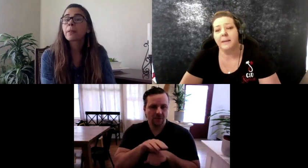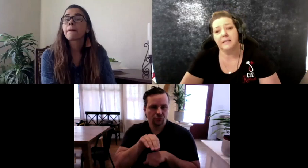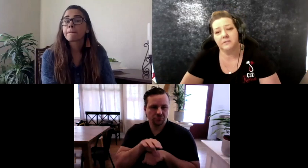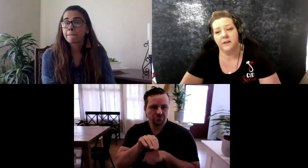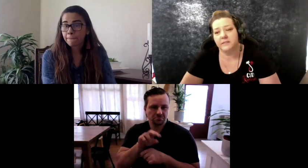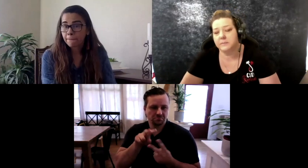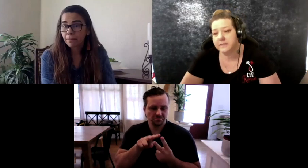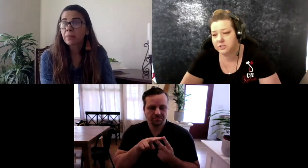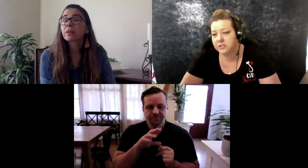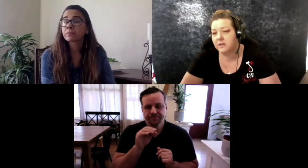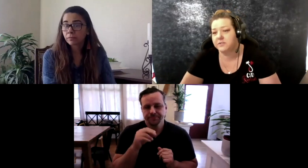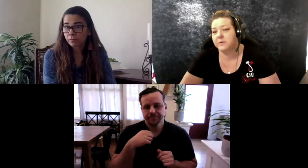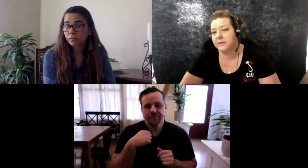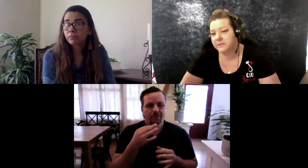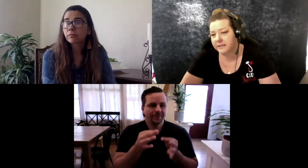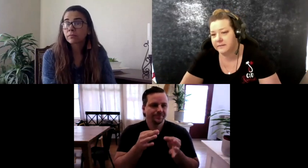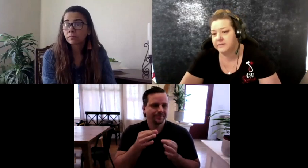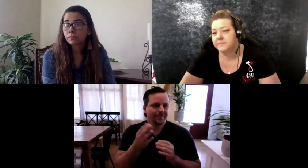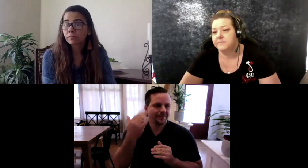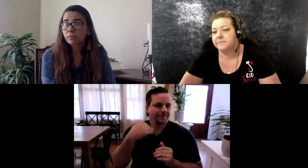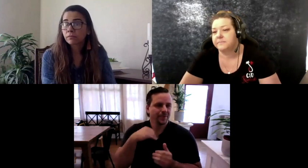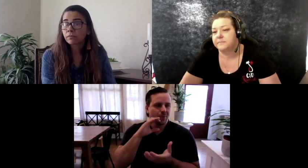My kids are involved in speech and also counseling.